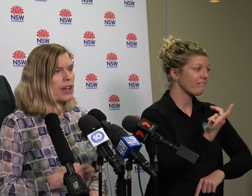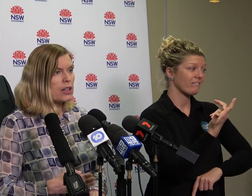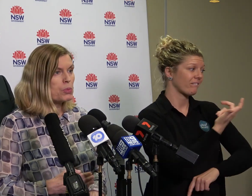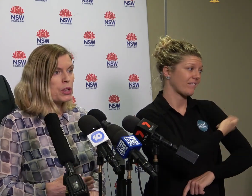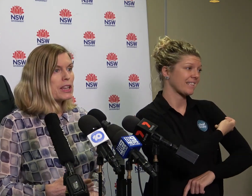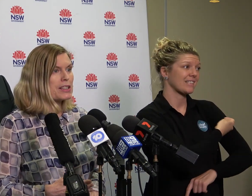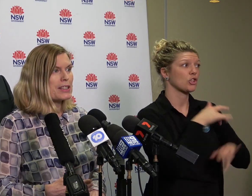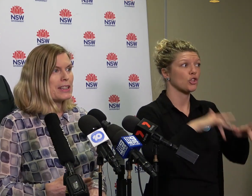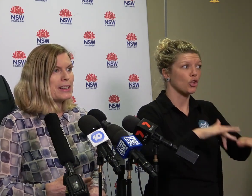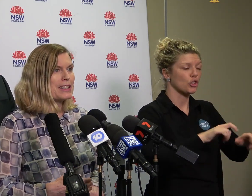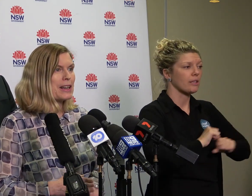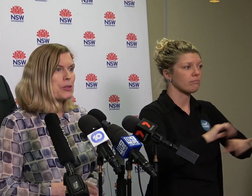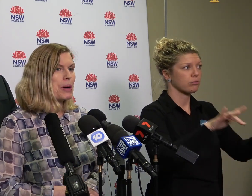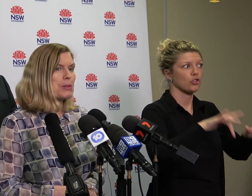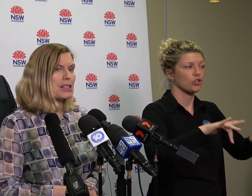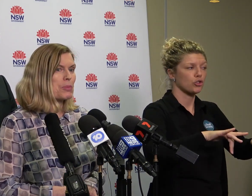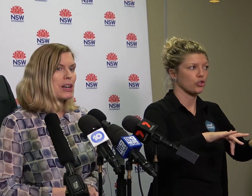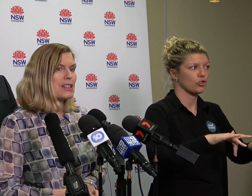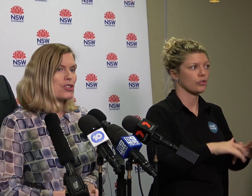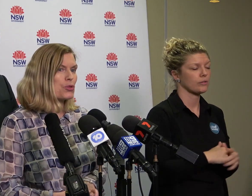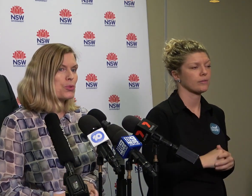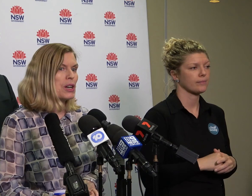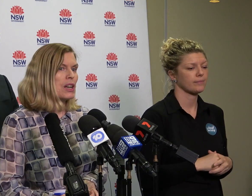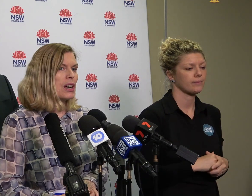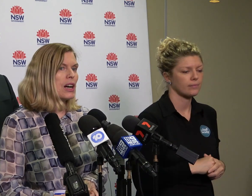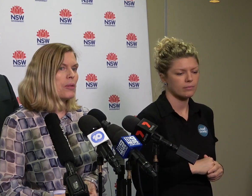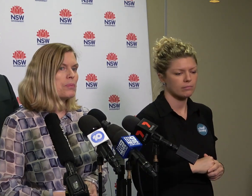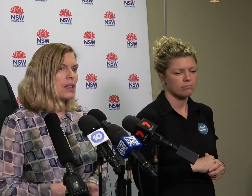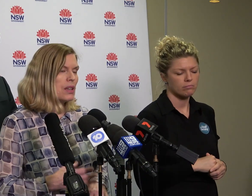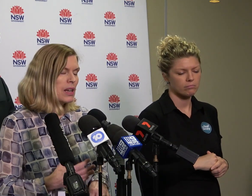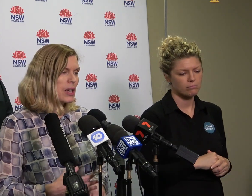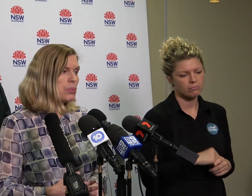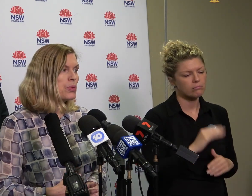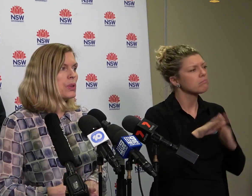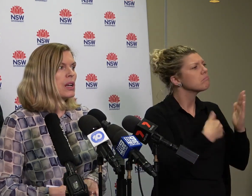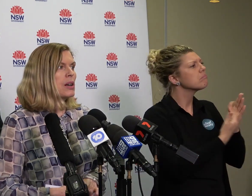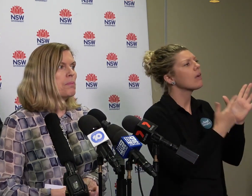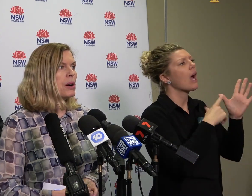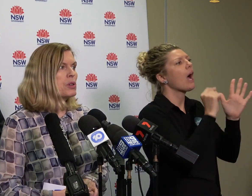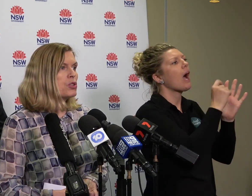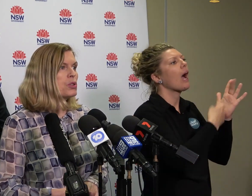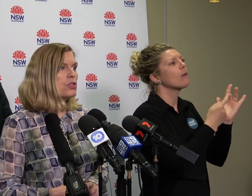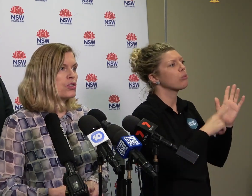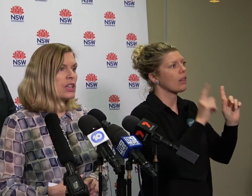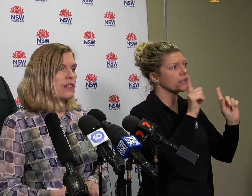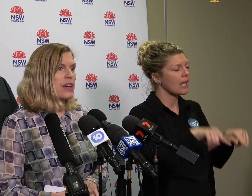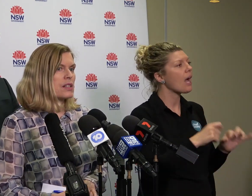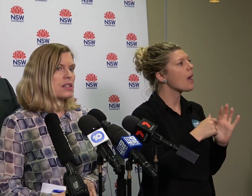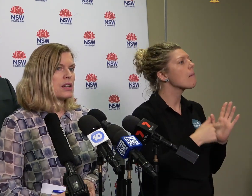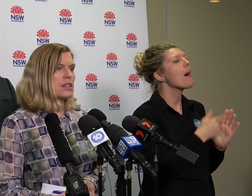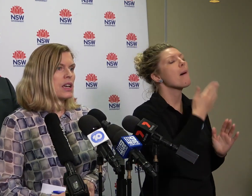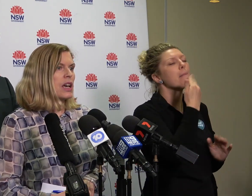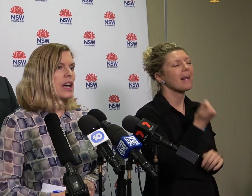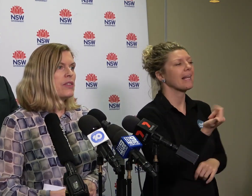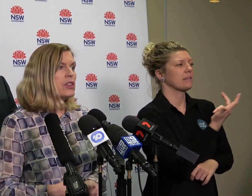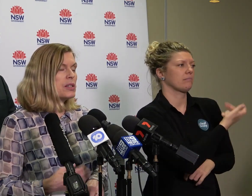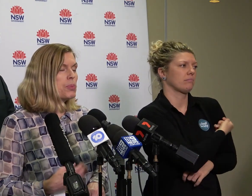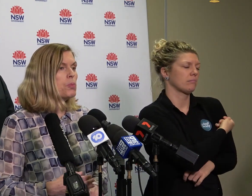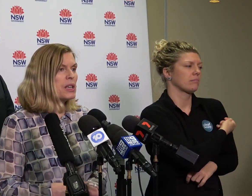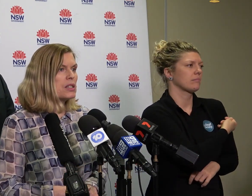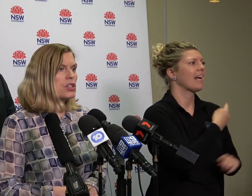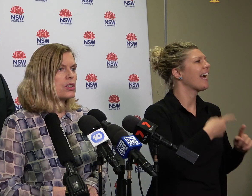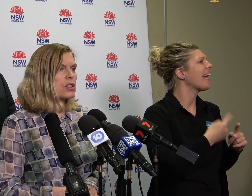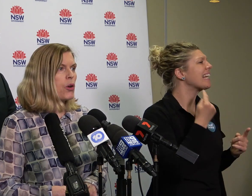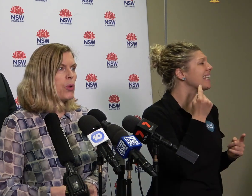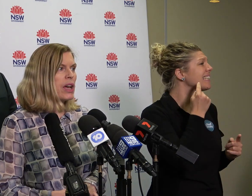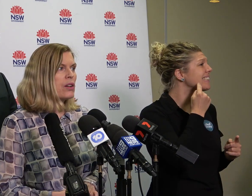not available yet in the public supplies until in April, but we do urge you to get vaccinated. And the